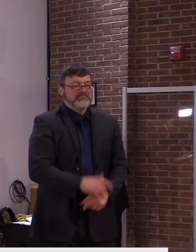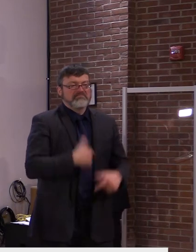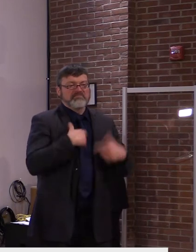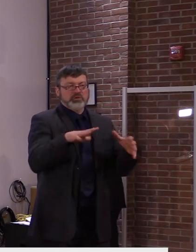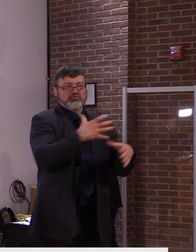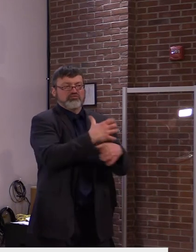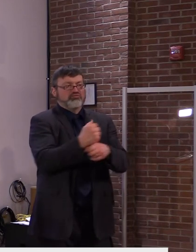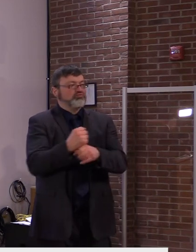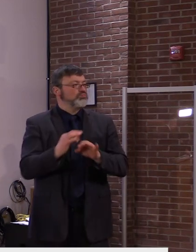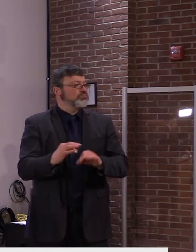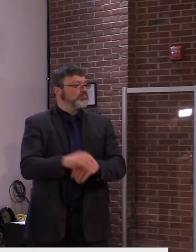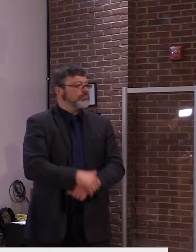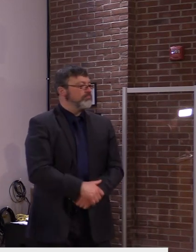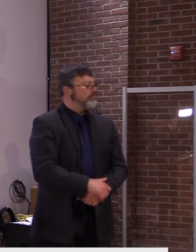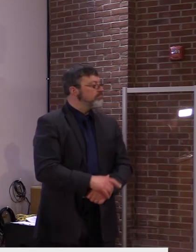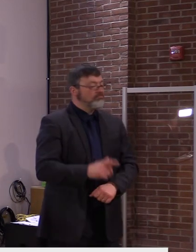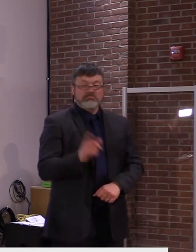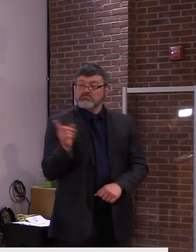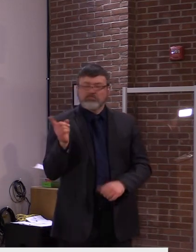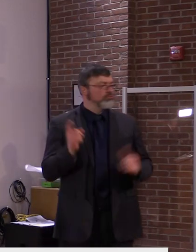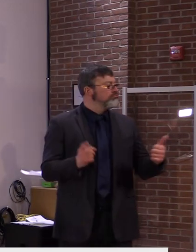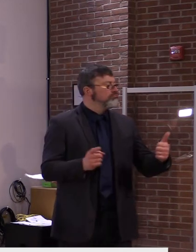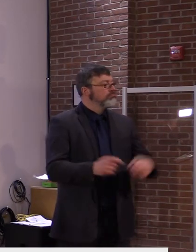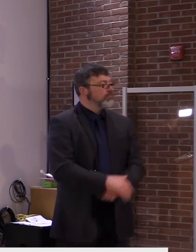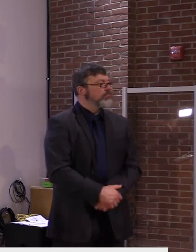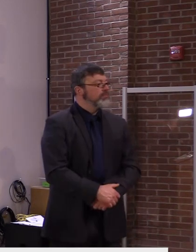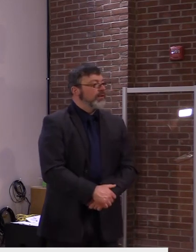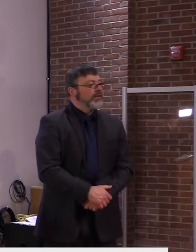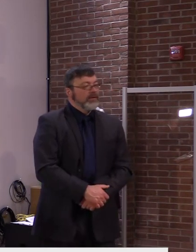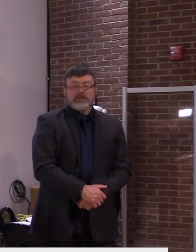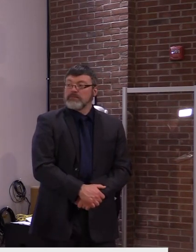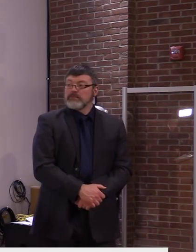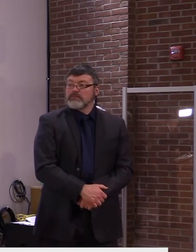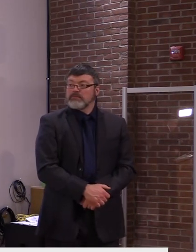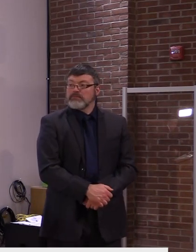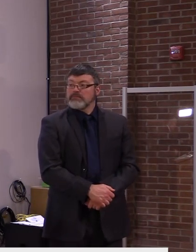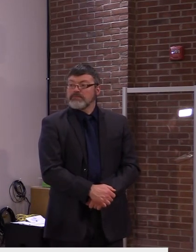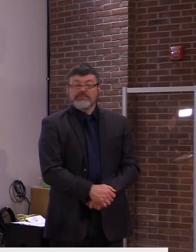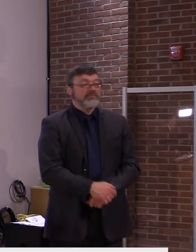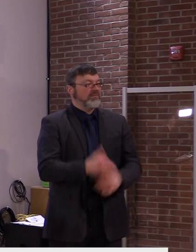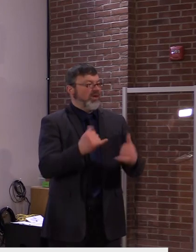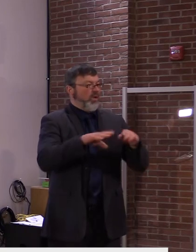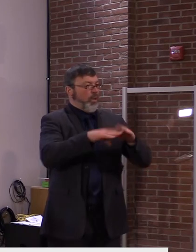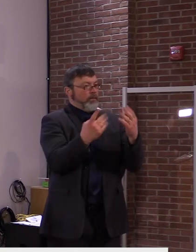Thank you, Dr. Levine. We'll now open it up to questions. We'll start with Calvin.